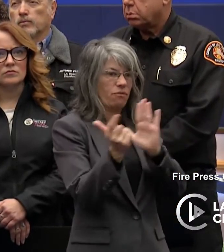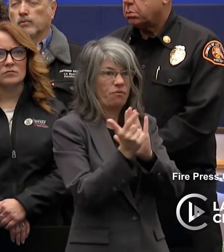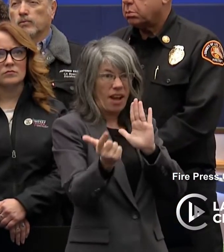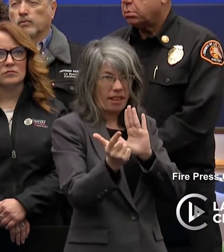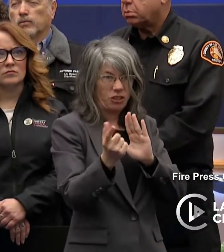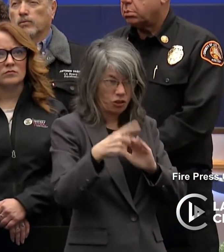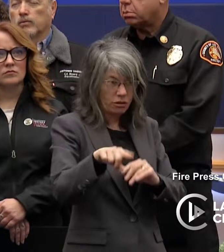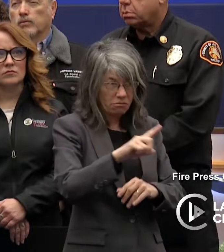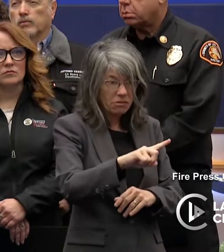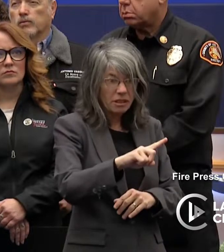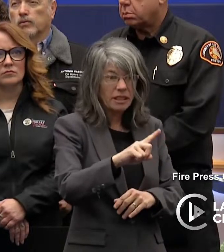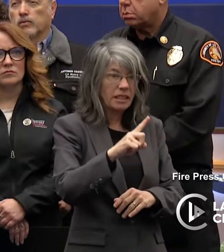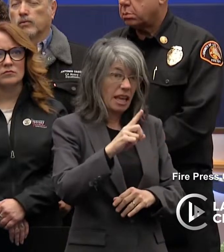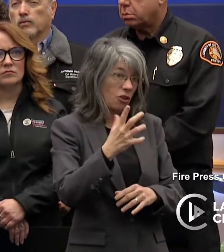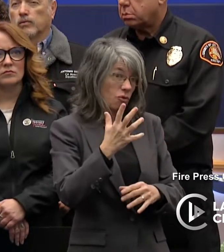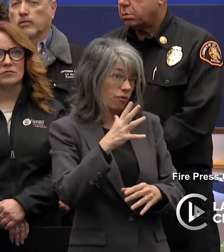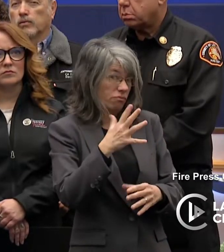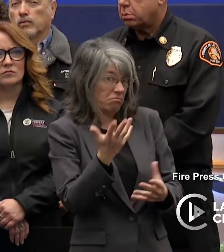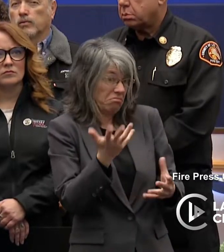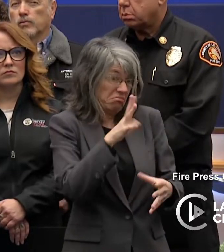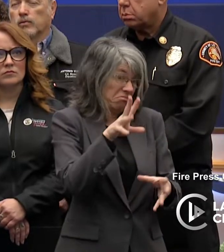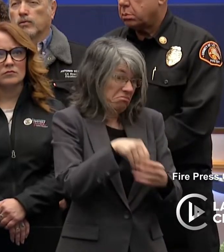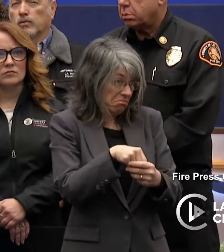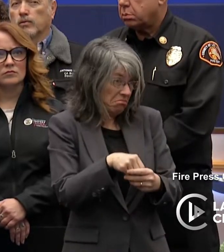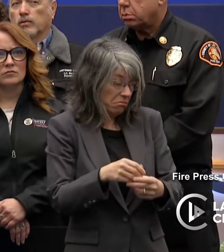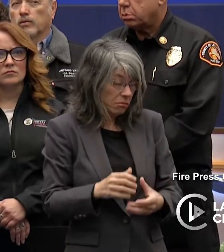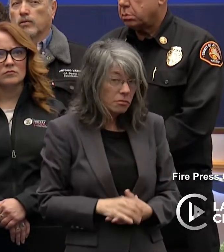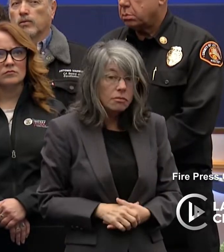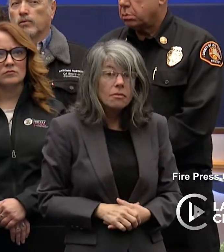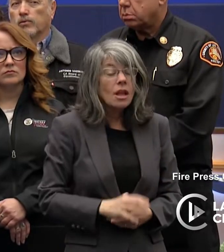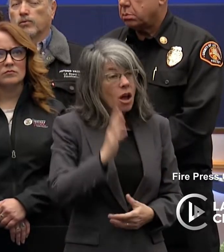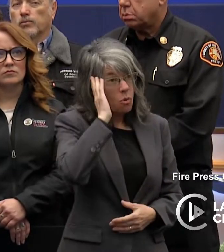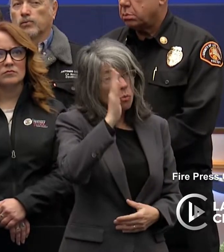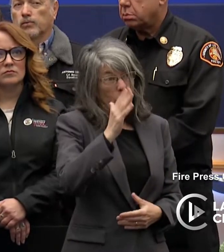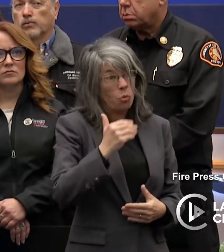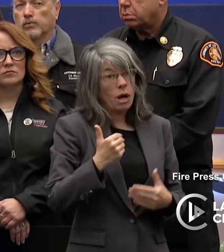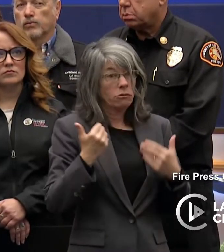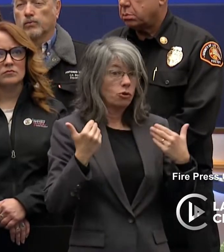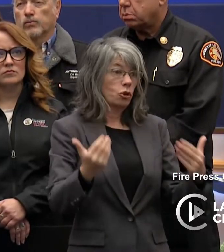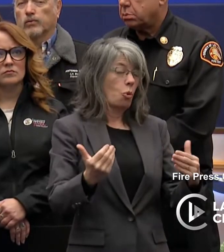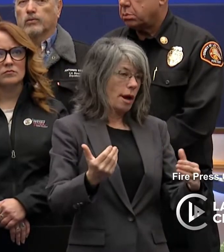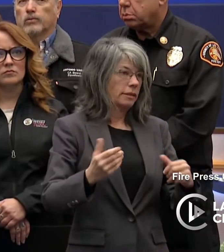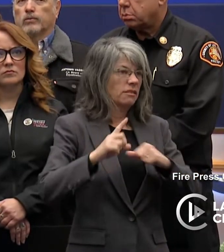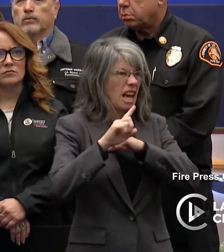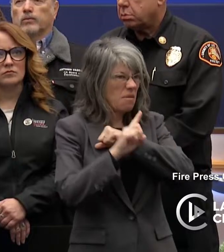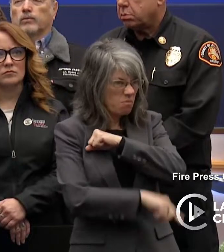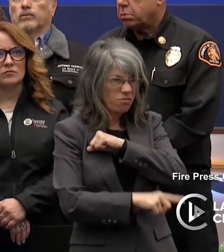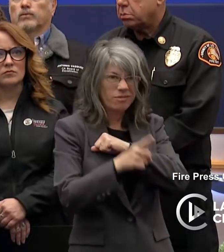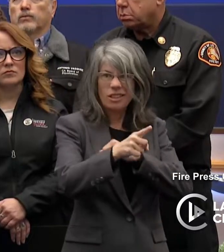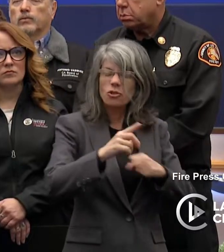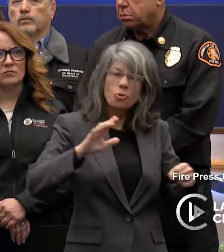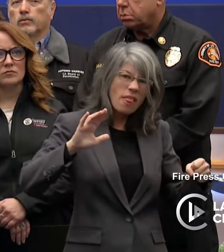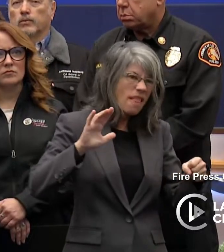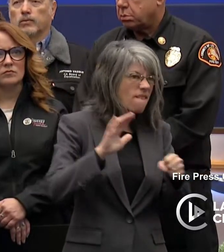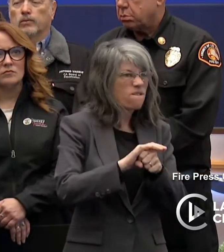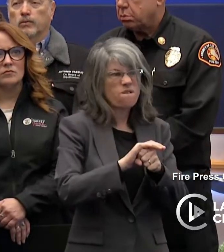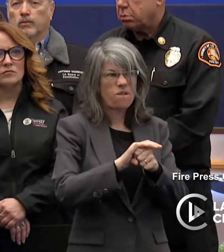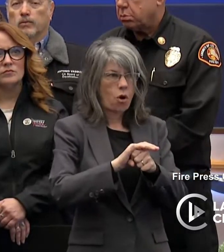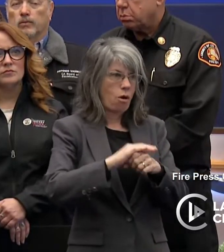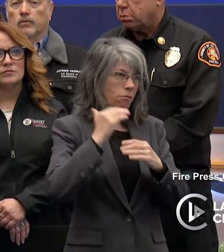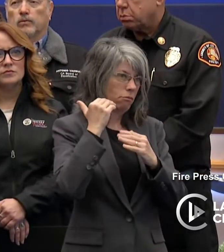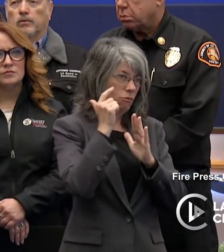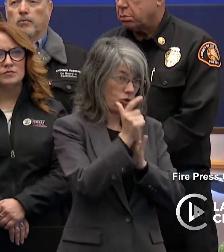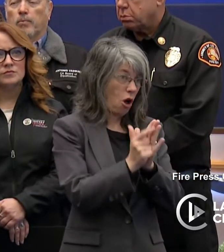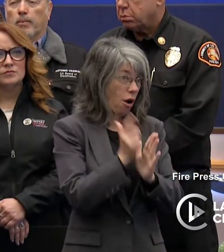you have basically enacted, we will go ahead and prosecute you to the full extent of the